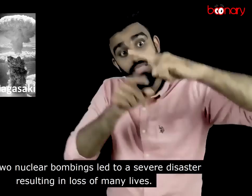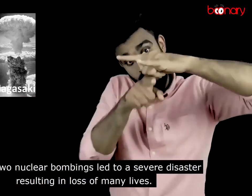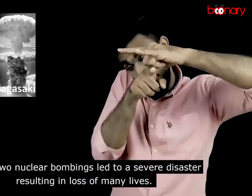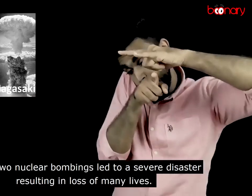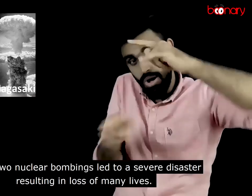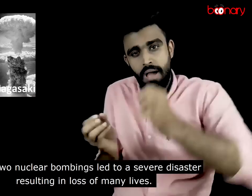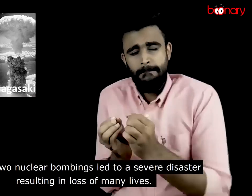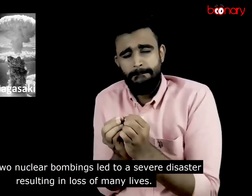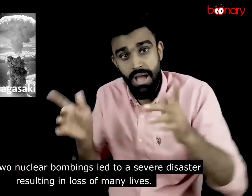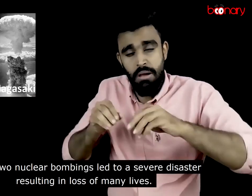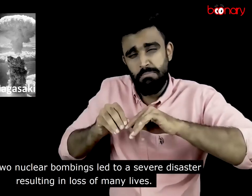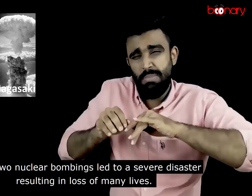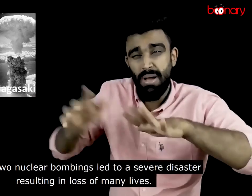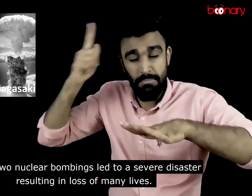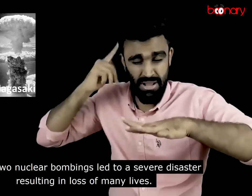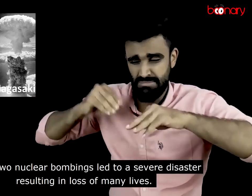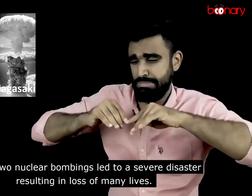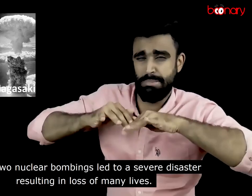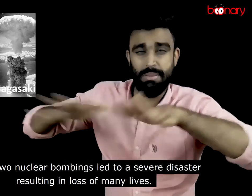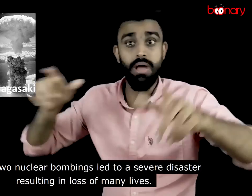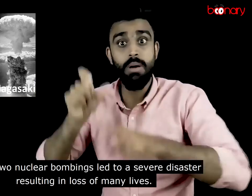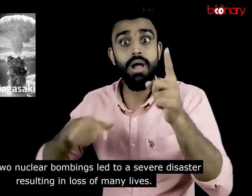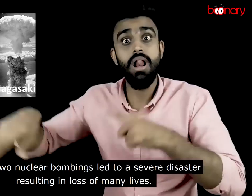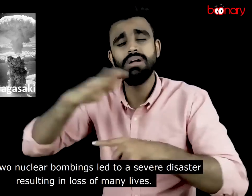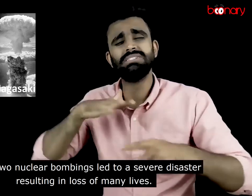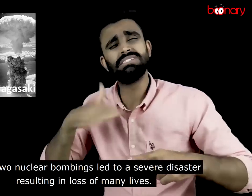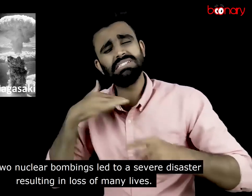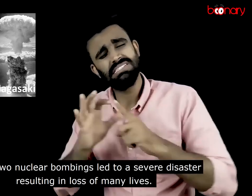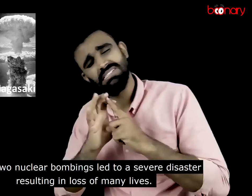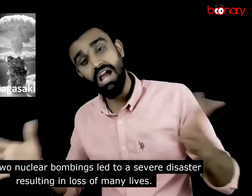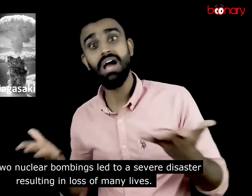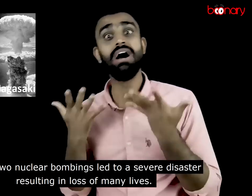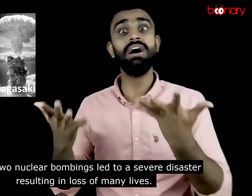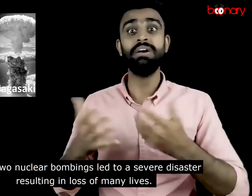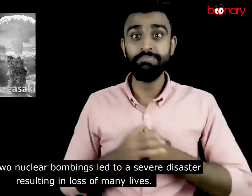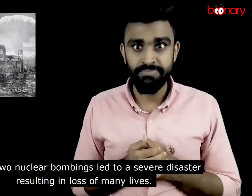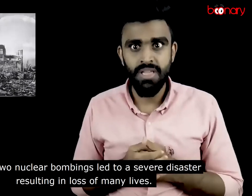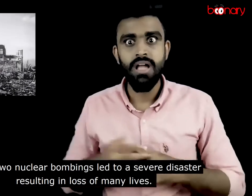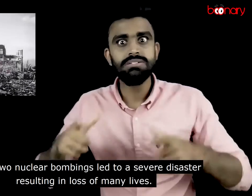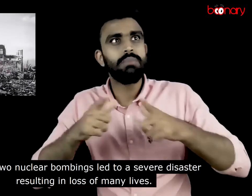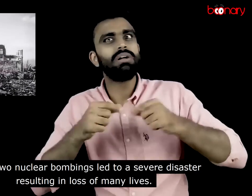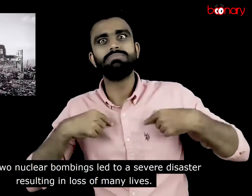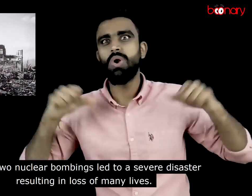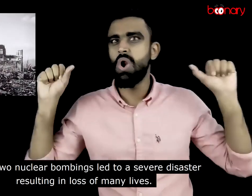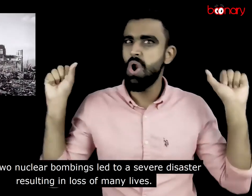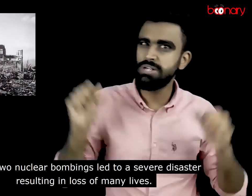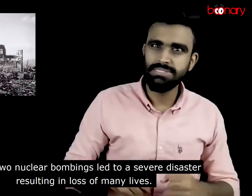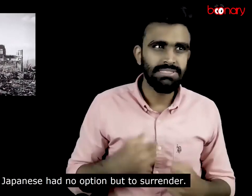These 2 nuclear bombings led to a severe disaster, resulting in the loss of many lives.